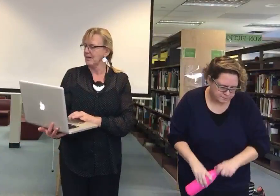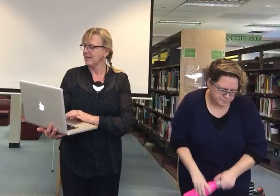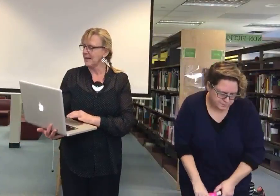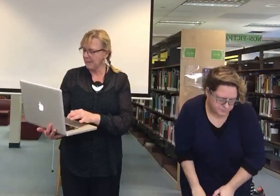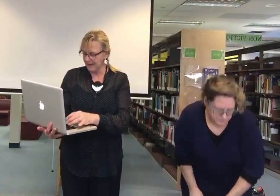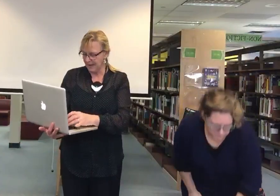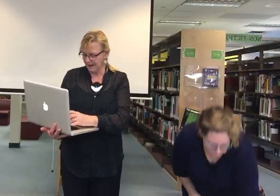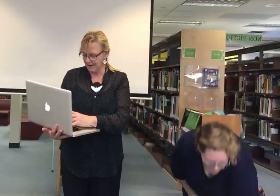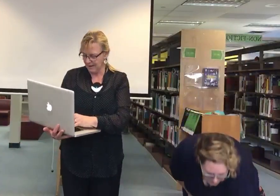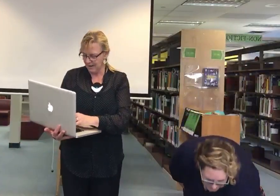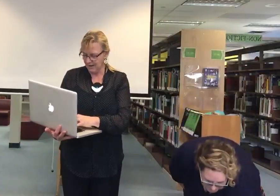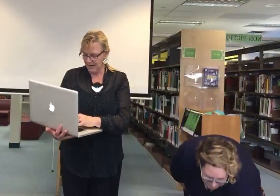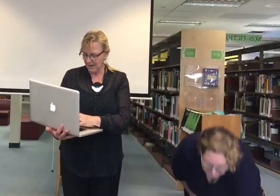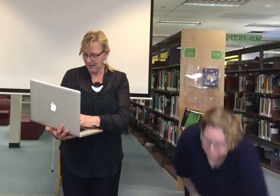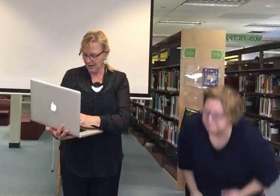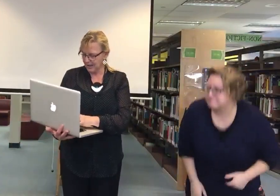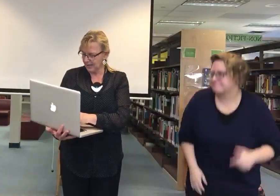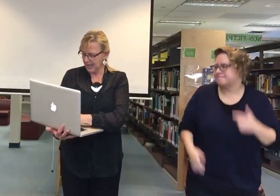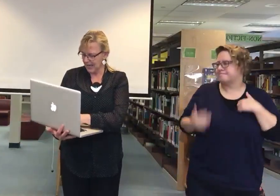just type in there,